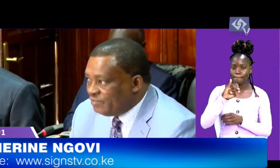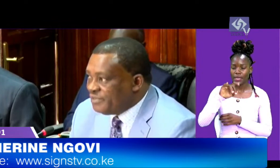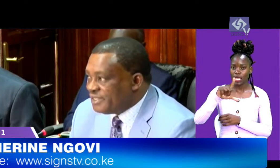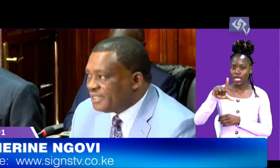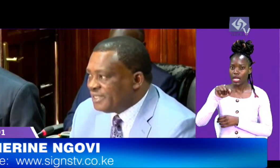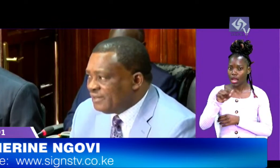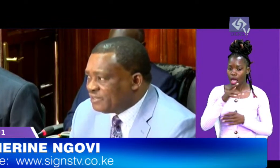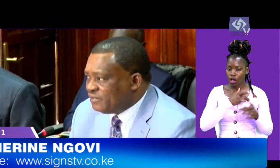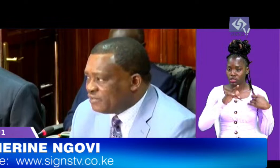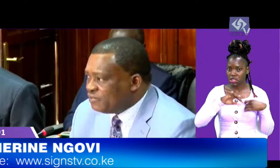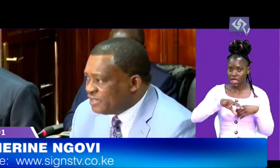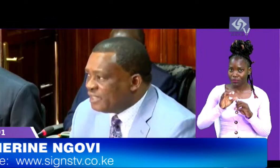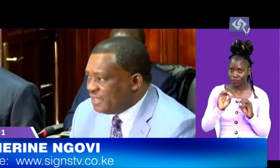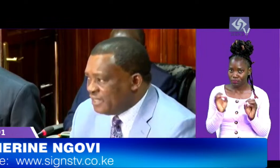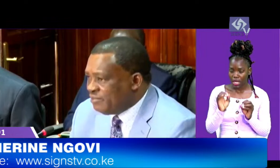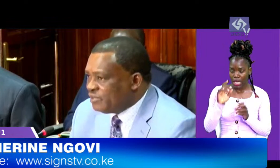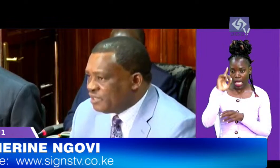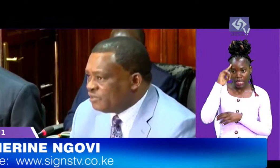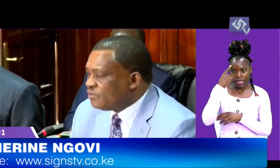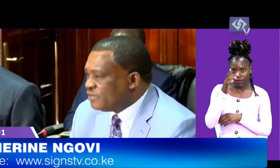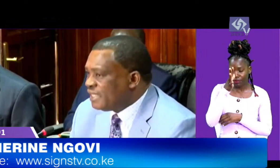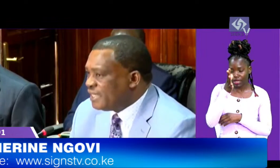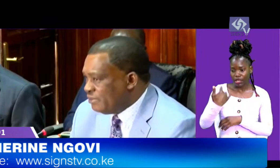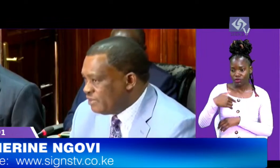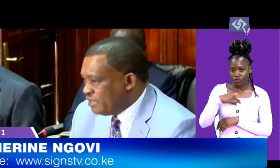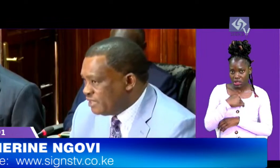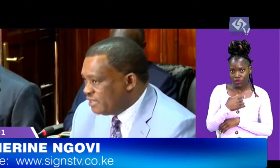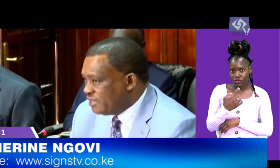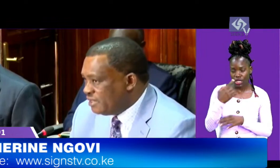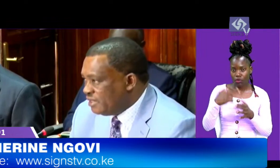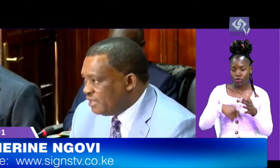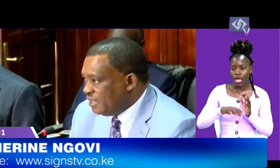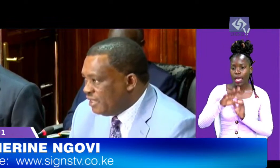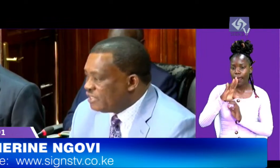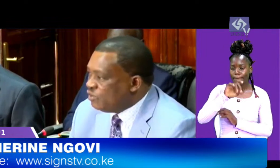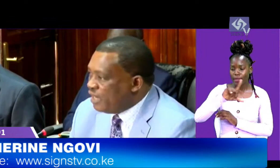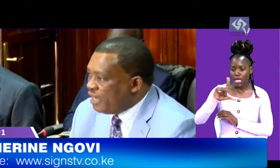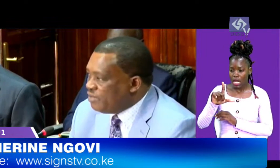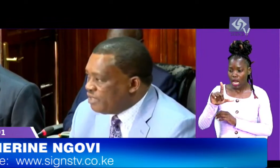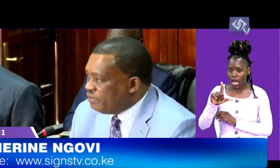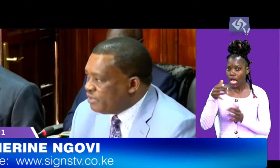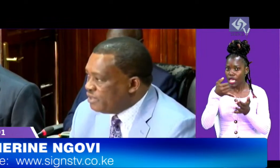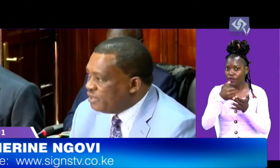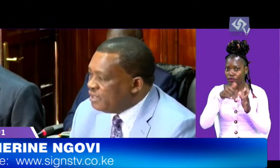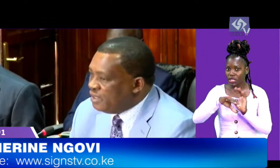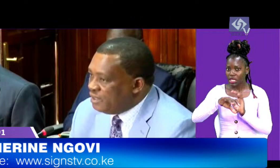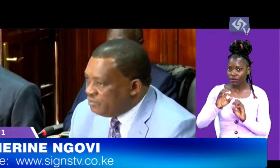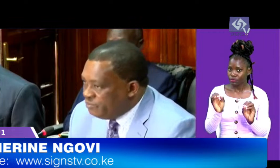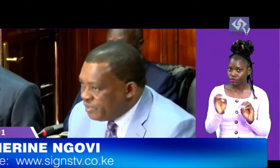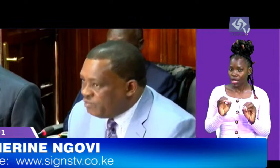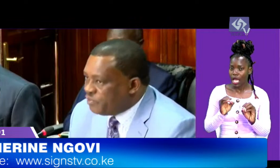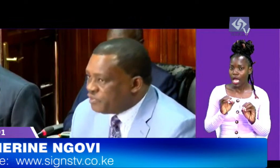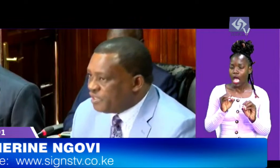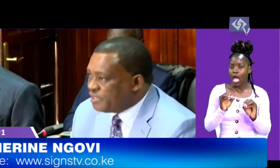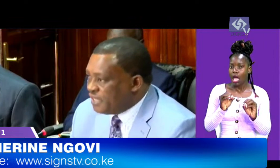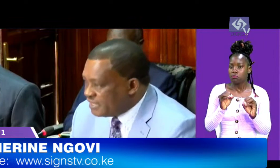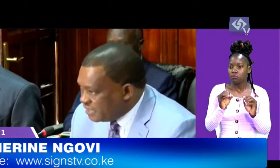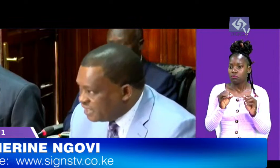be cheating ourselves to say that the bill does not concern counties. There is no harm in the bill being processed as it is